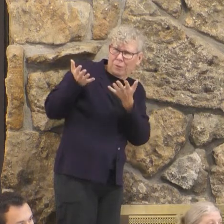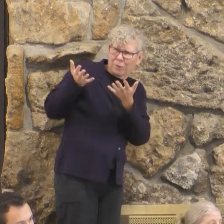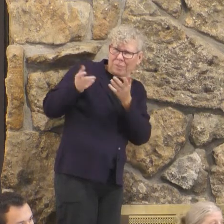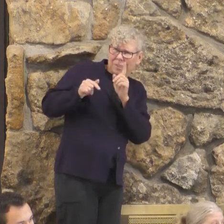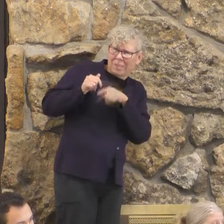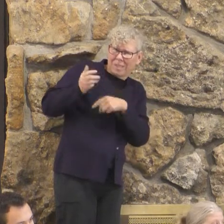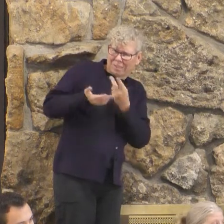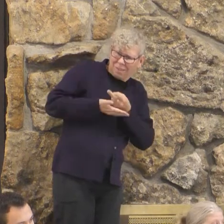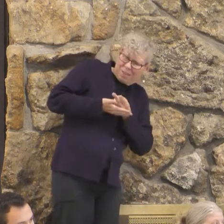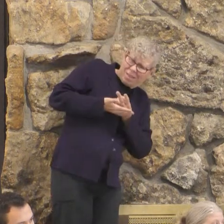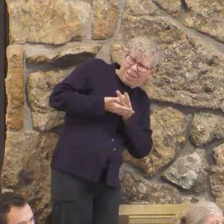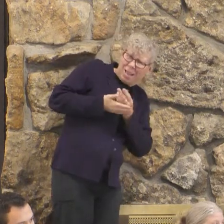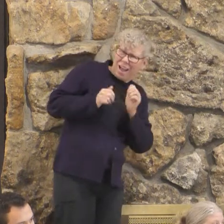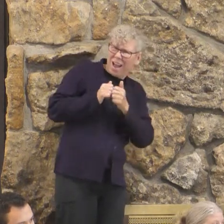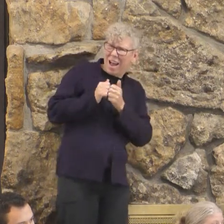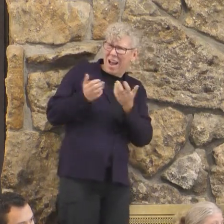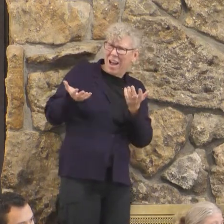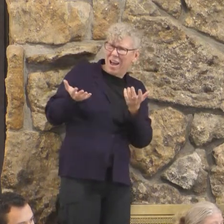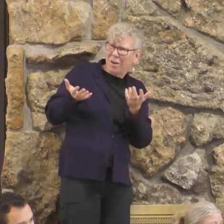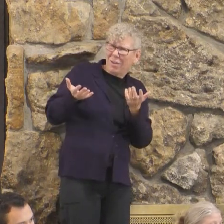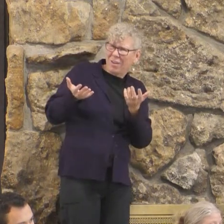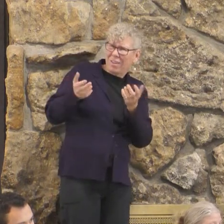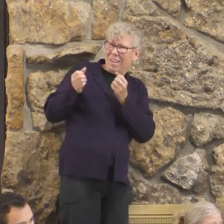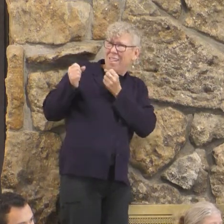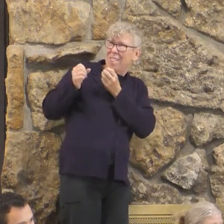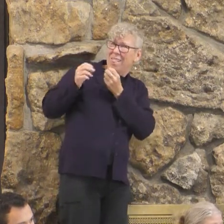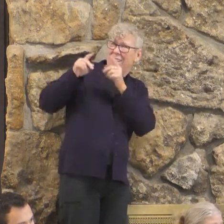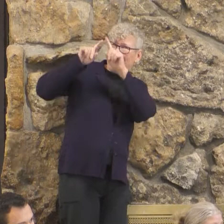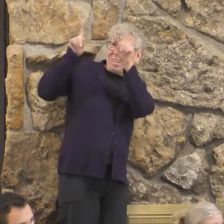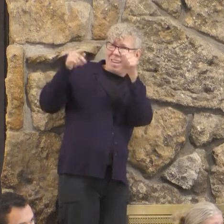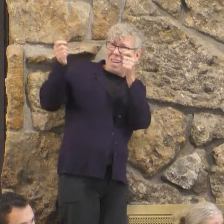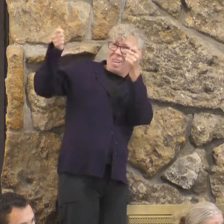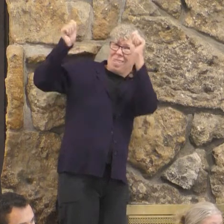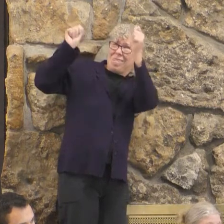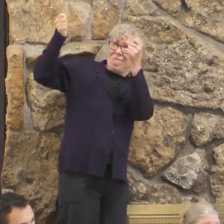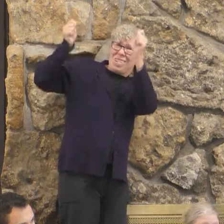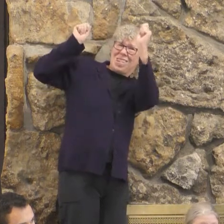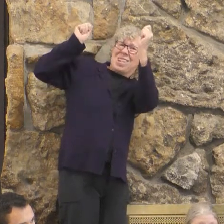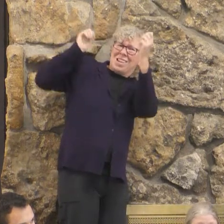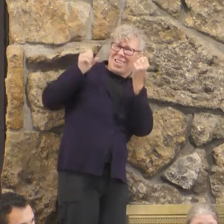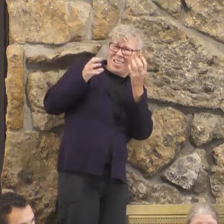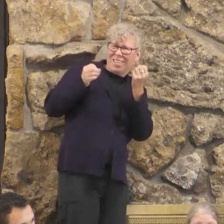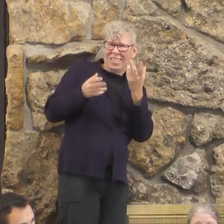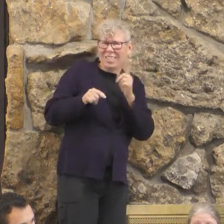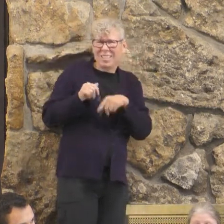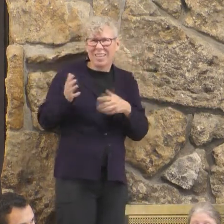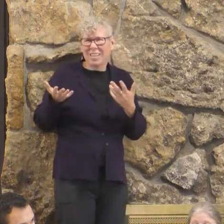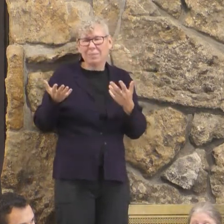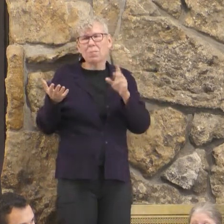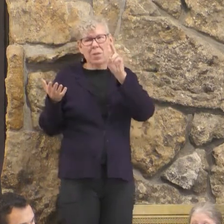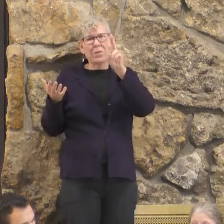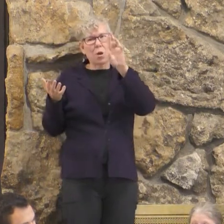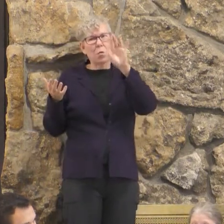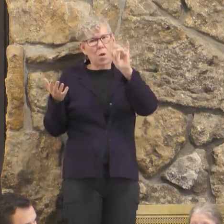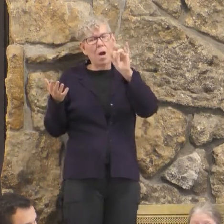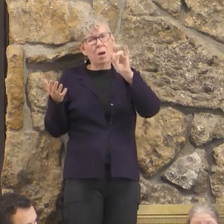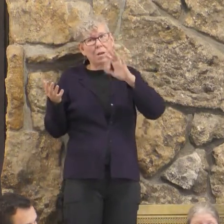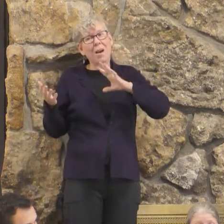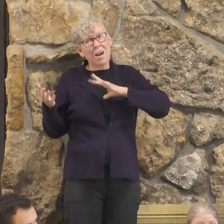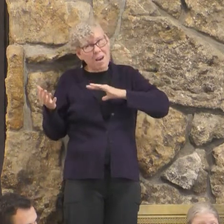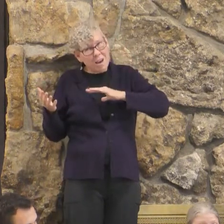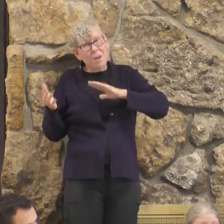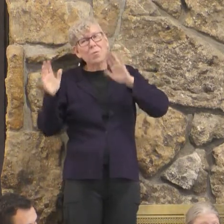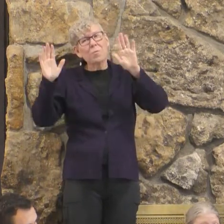camera right in front of them. So, well, video remote interpreting is a great thing, and it opens up a lot of doors for people. I would discourage